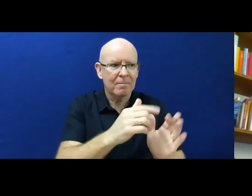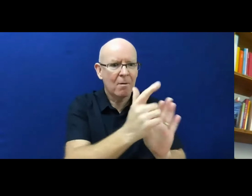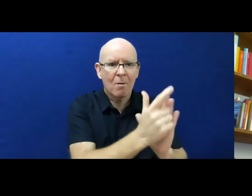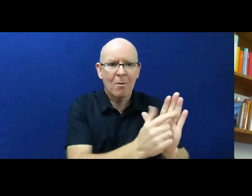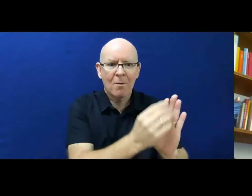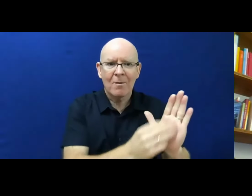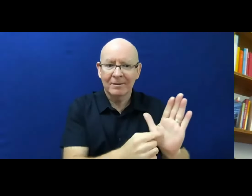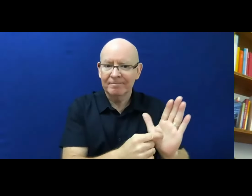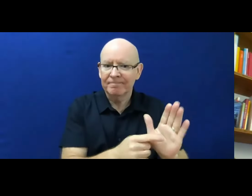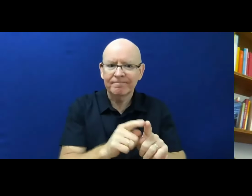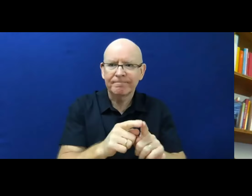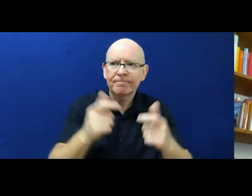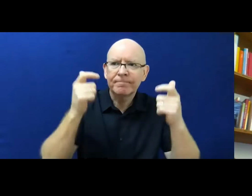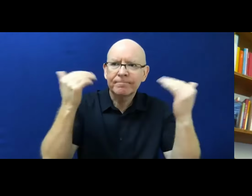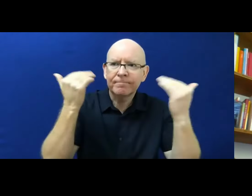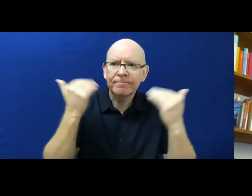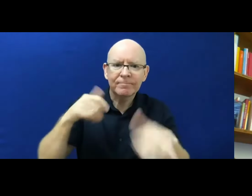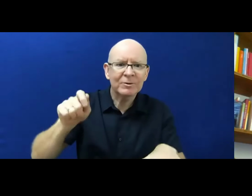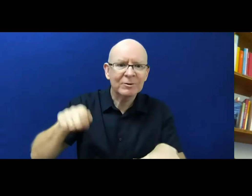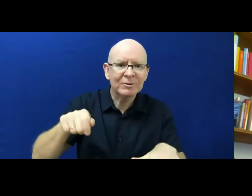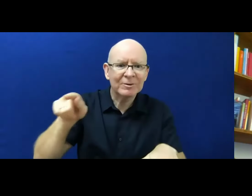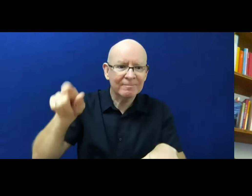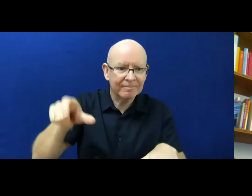CRPD a crucial step further.